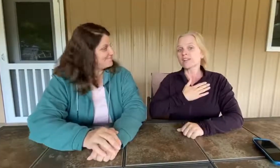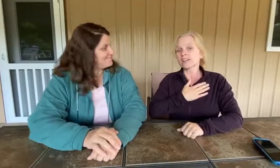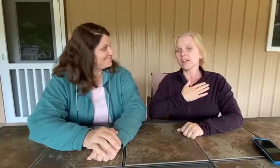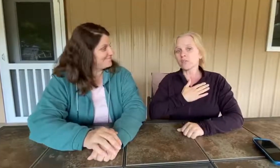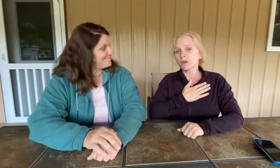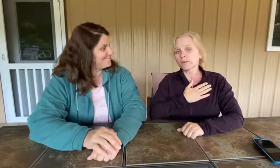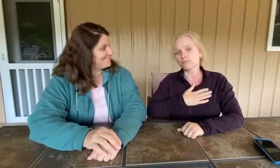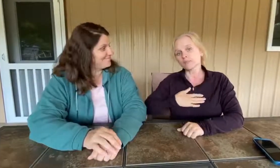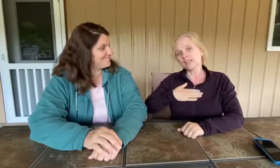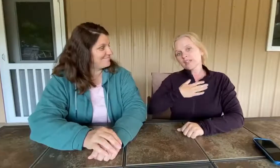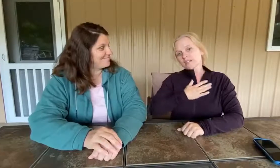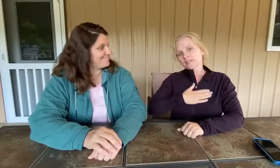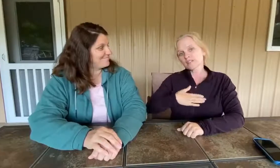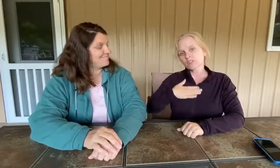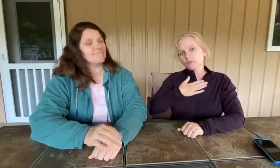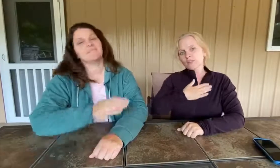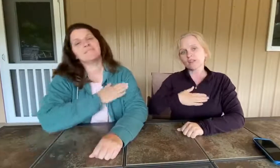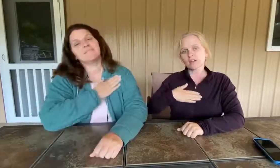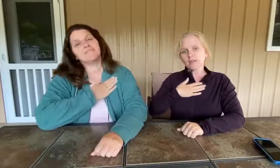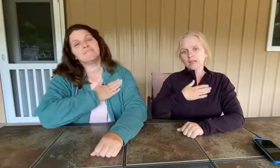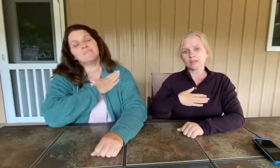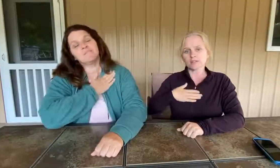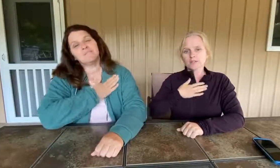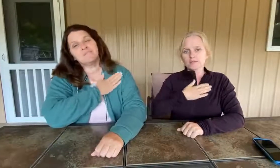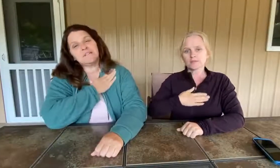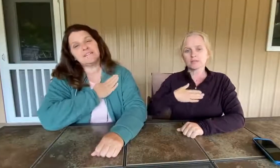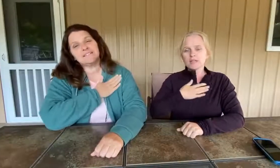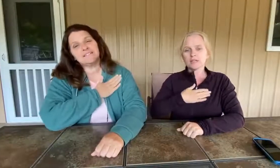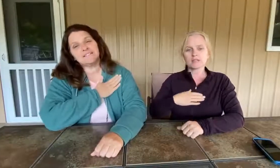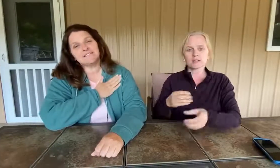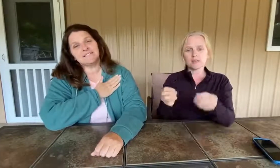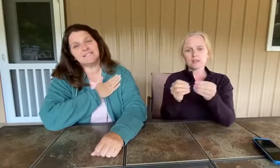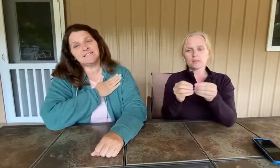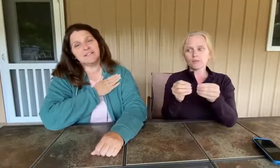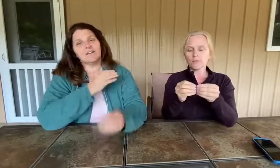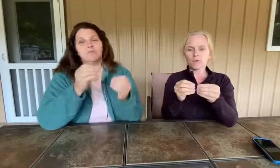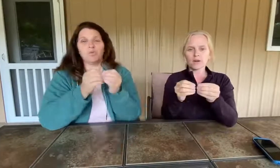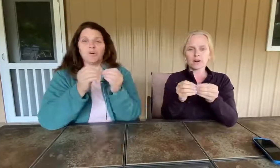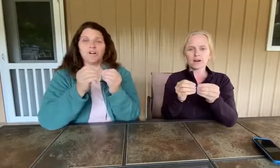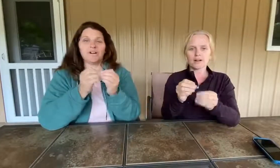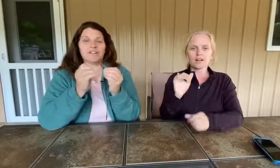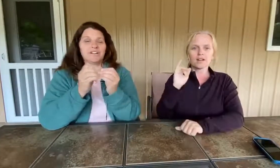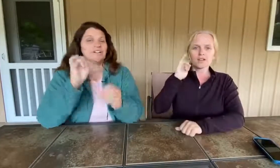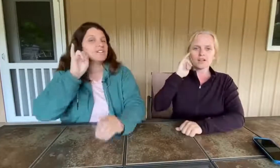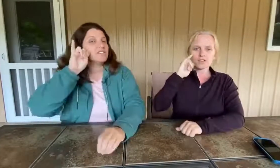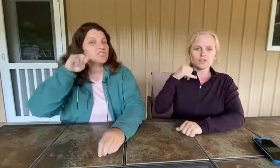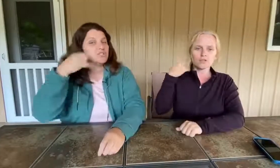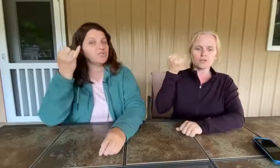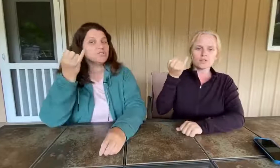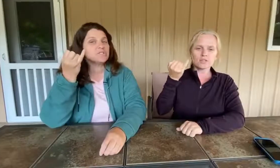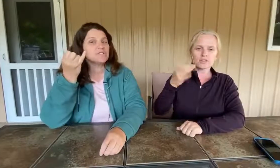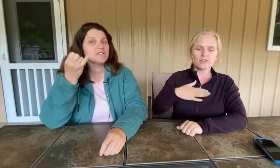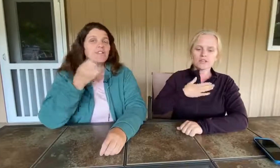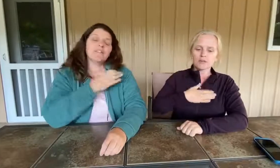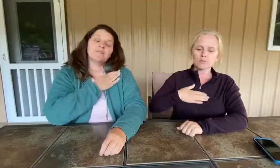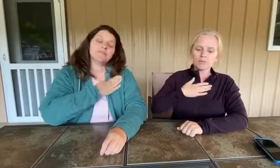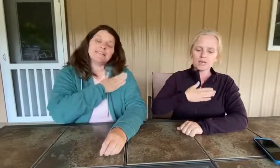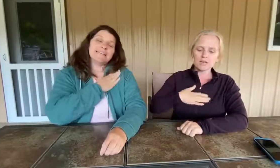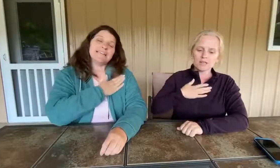add another one, please, so that we're using our manners. Please. Please. So more juice,